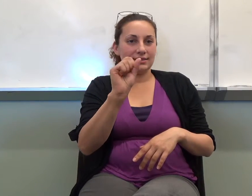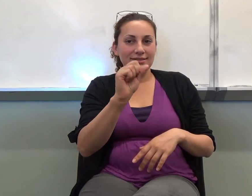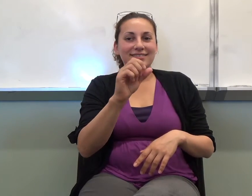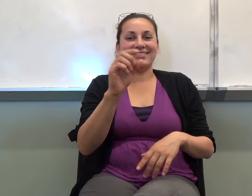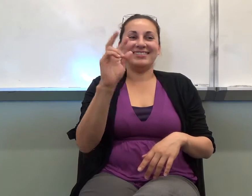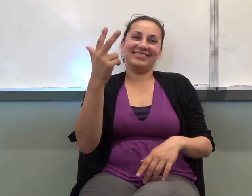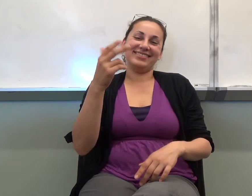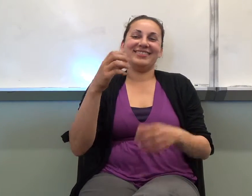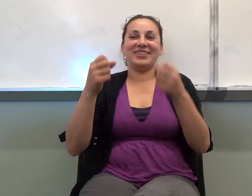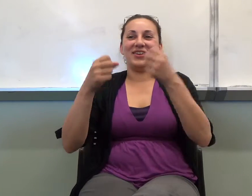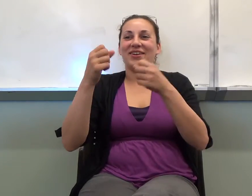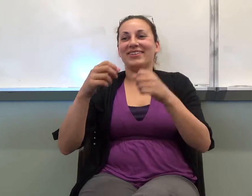groceries,